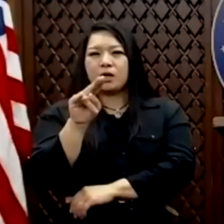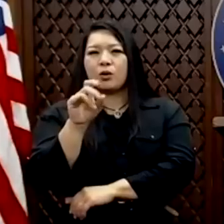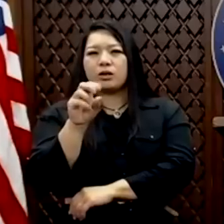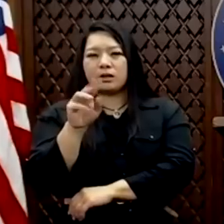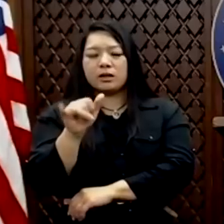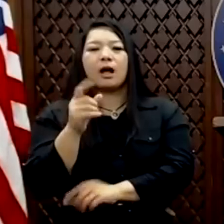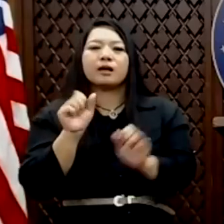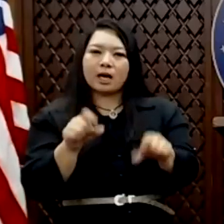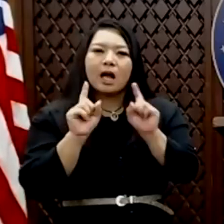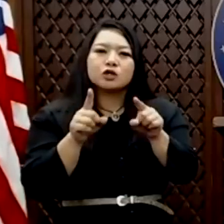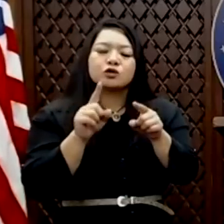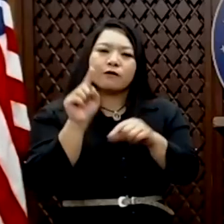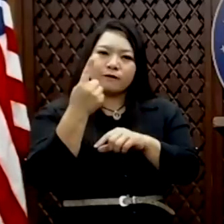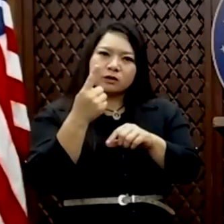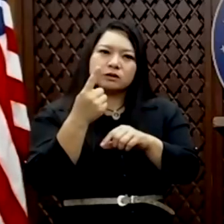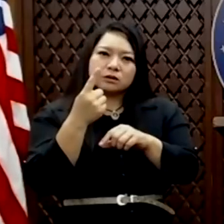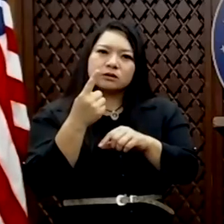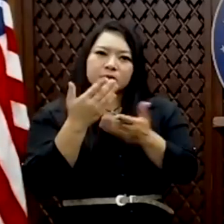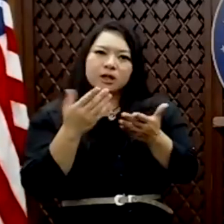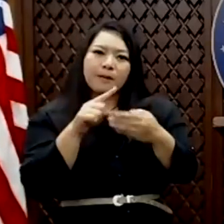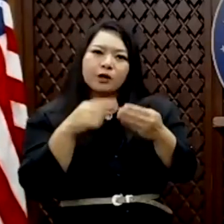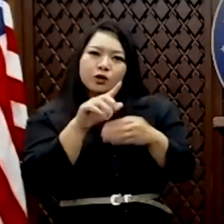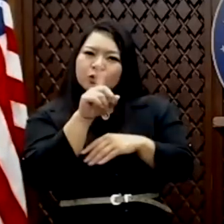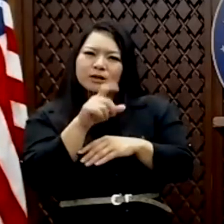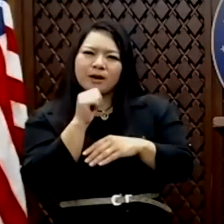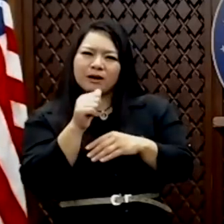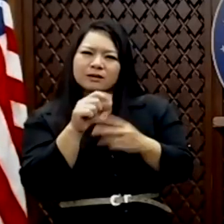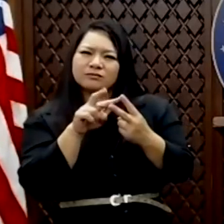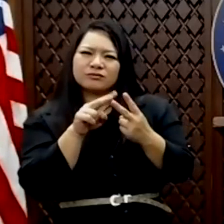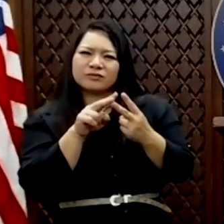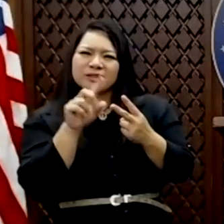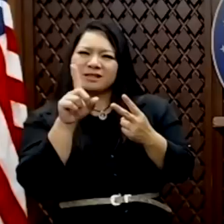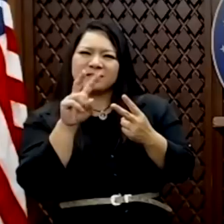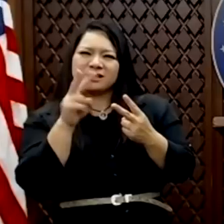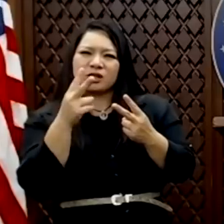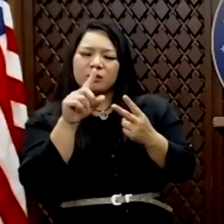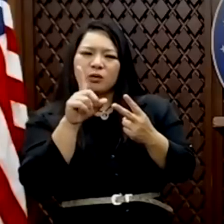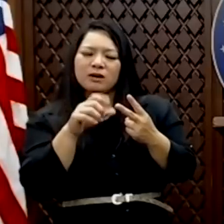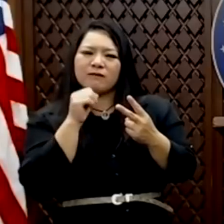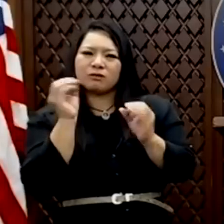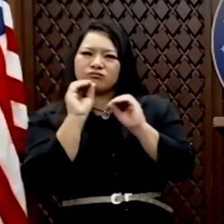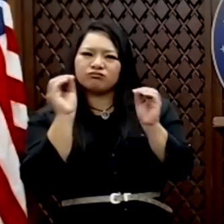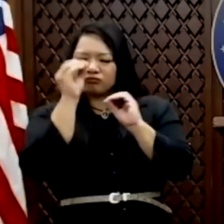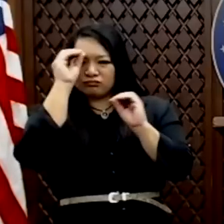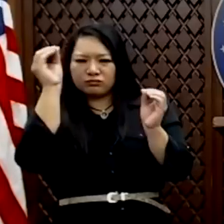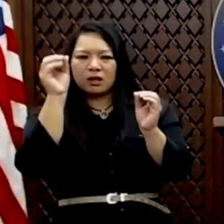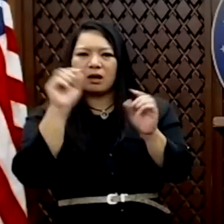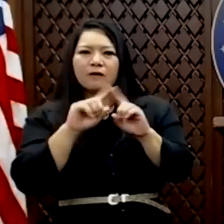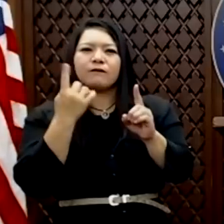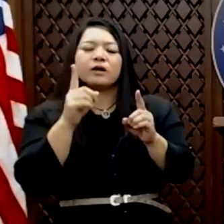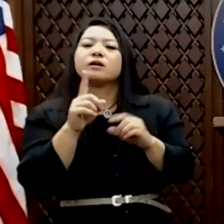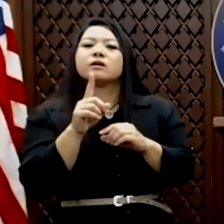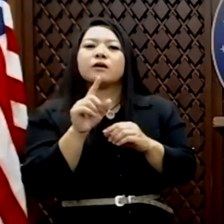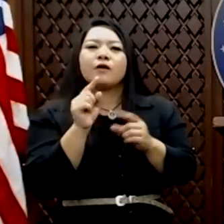So I can answer the first part of your question. I'm not going to talk about the second part of your question because I have no knowledge of that. But the first part of your